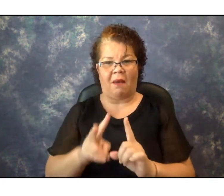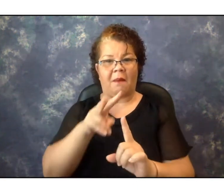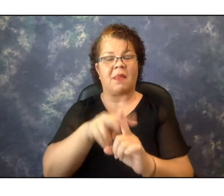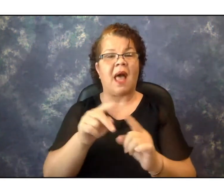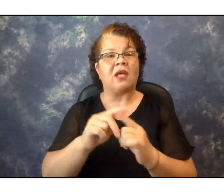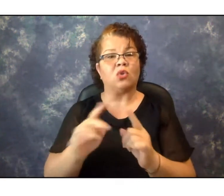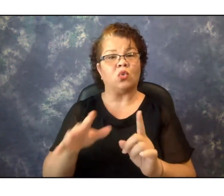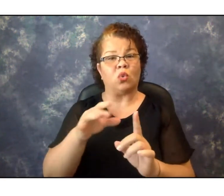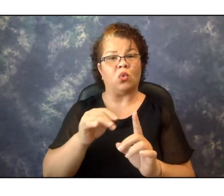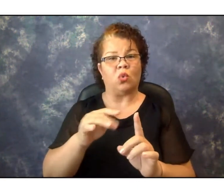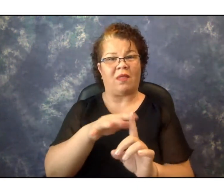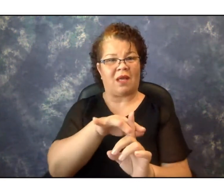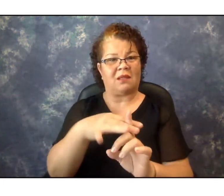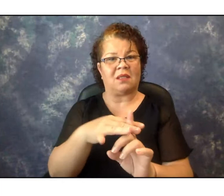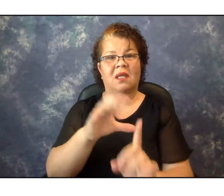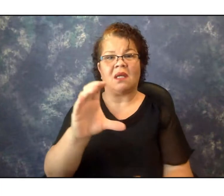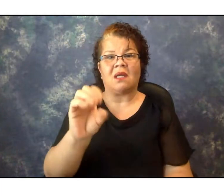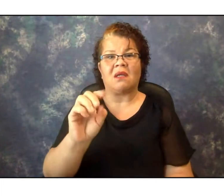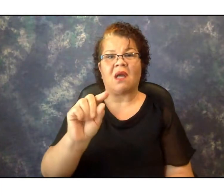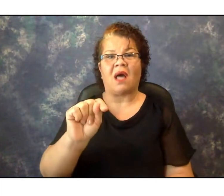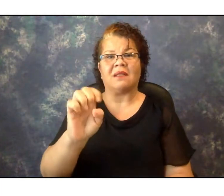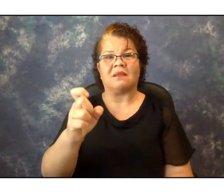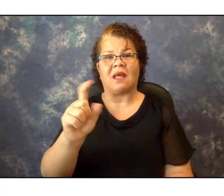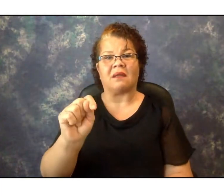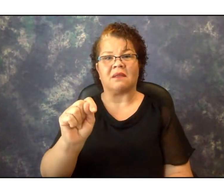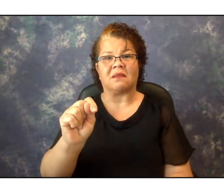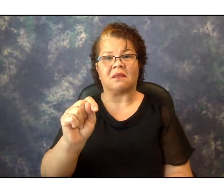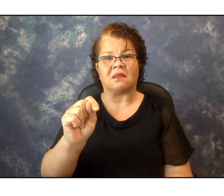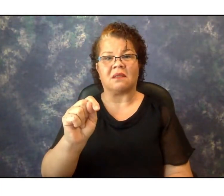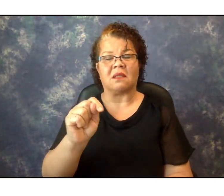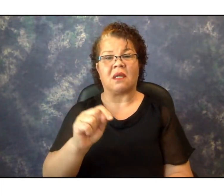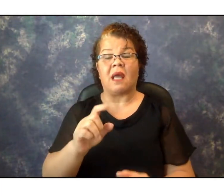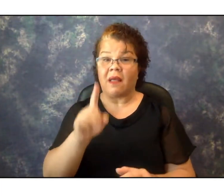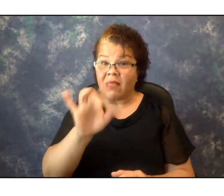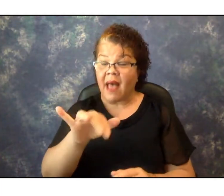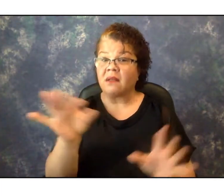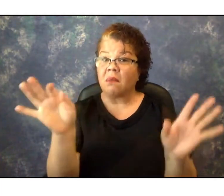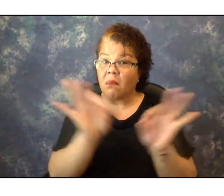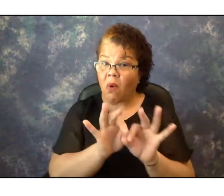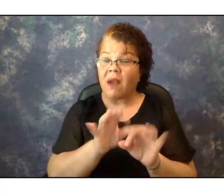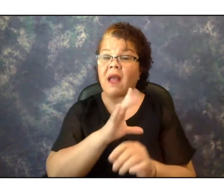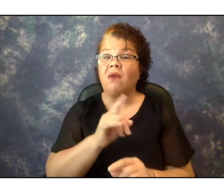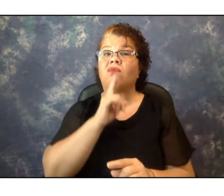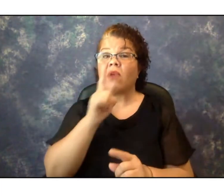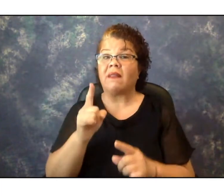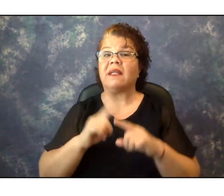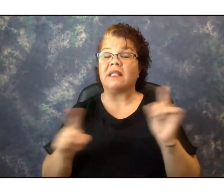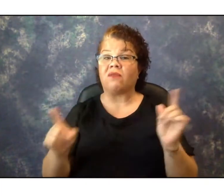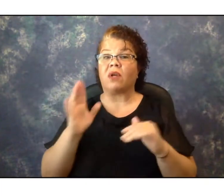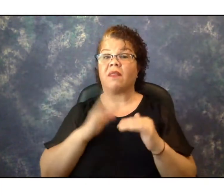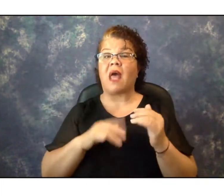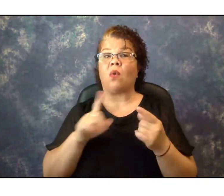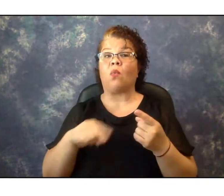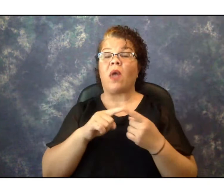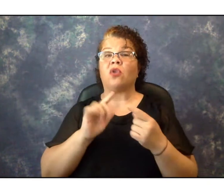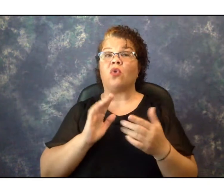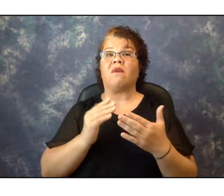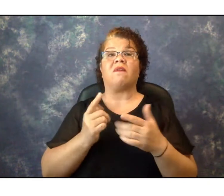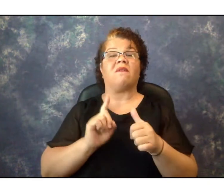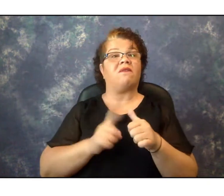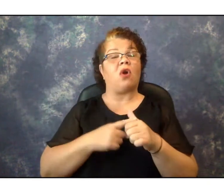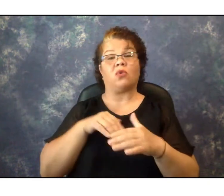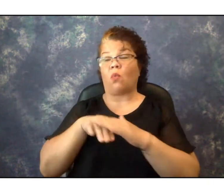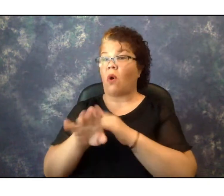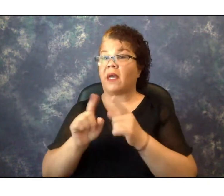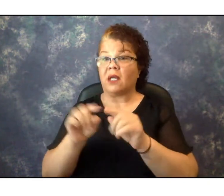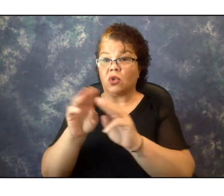everything. I think it's really important and really different than if you walked in the museum and the first thing you saw was such